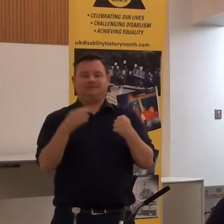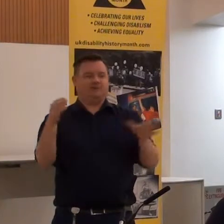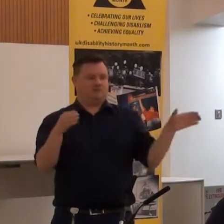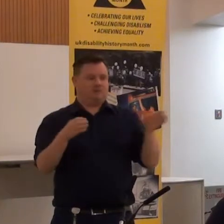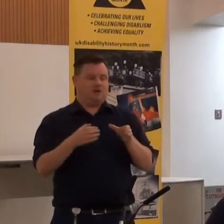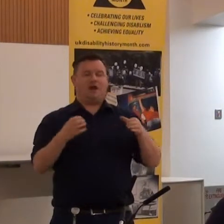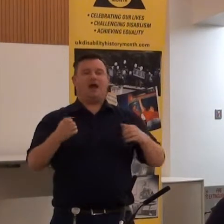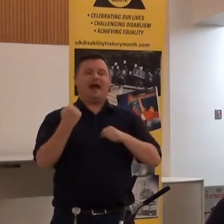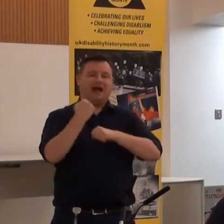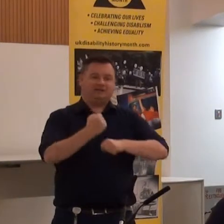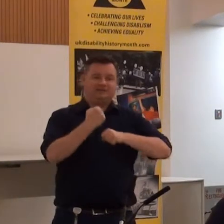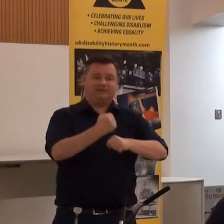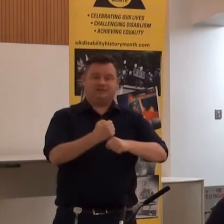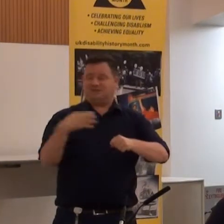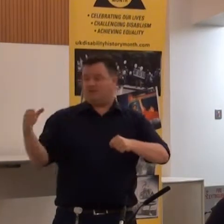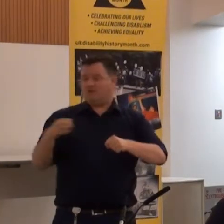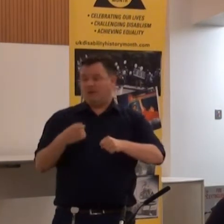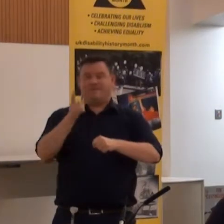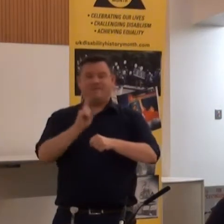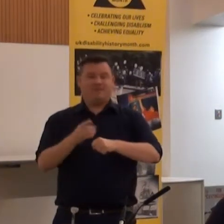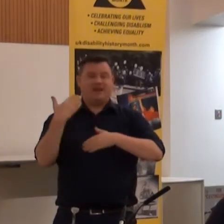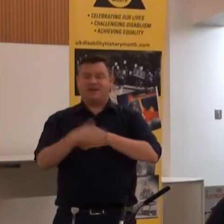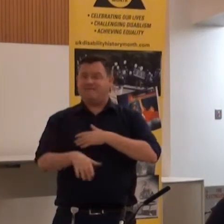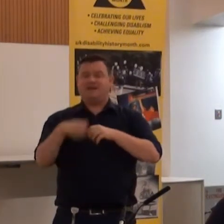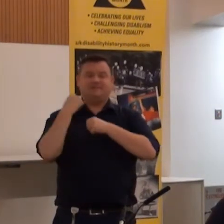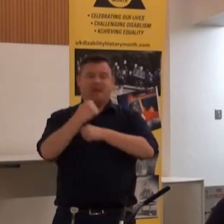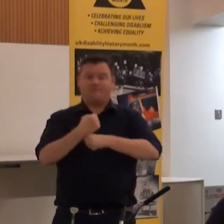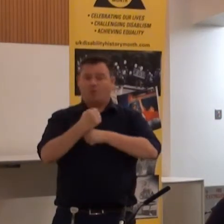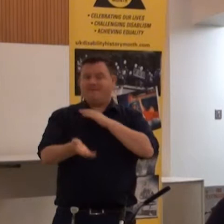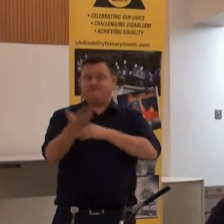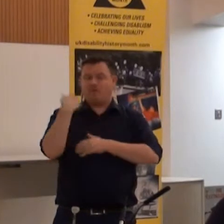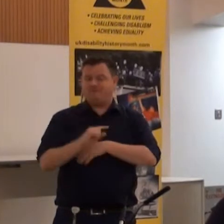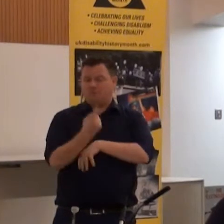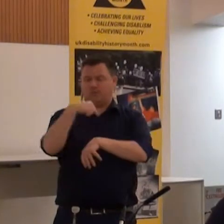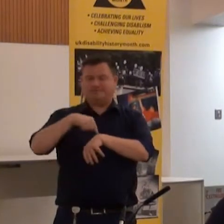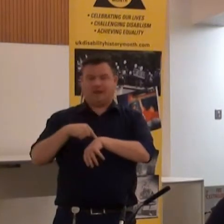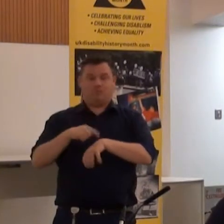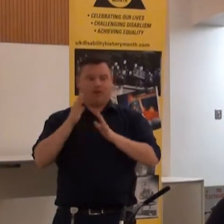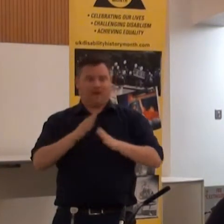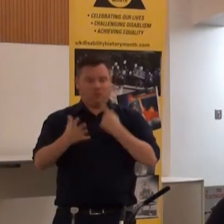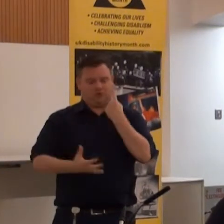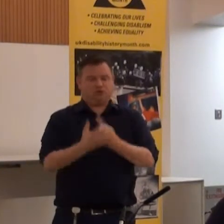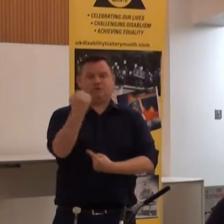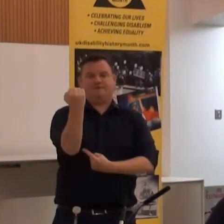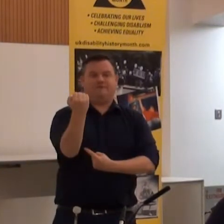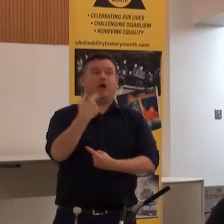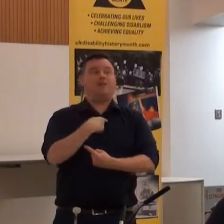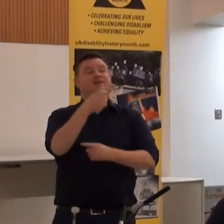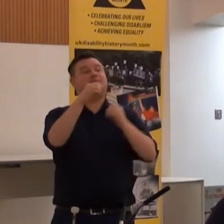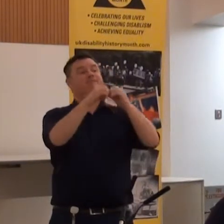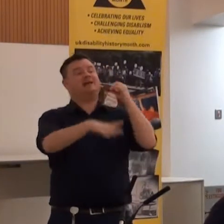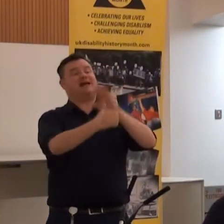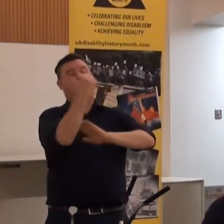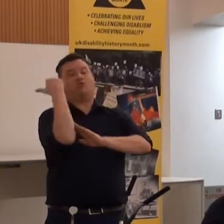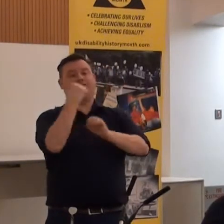includes people that have never been on a demo in their lives. Because we've got to get this done, and we've got to get these bastards out of